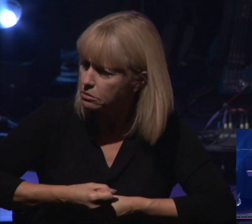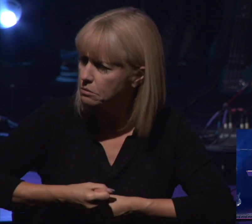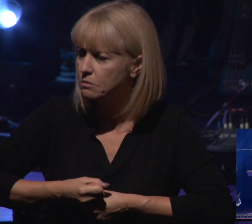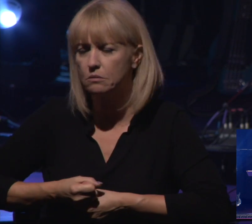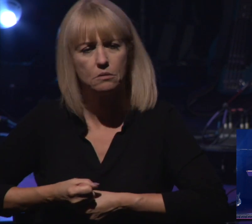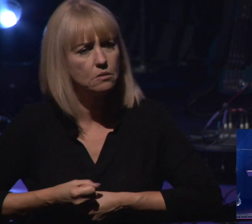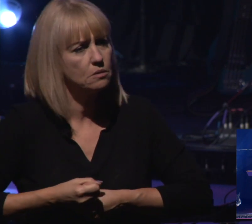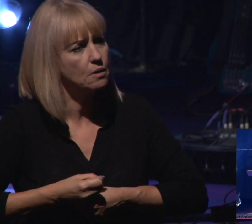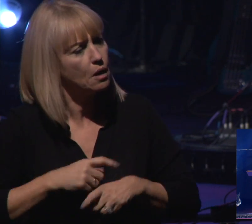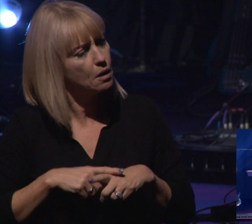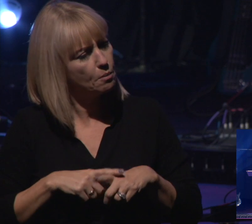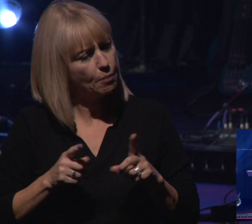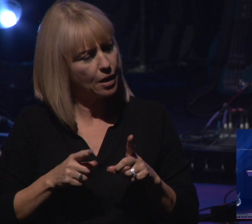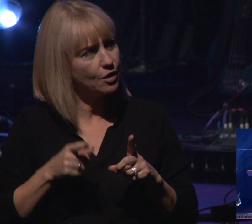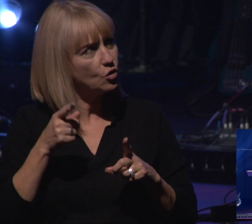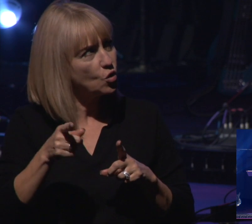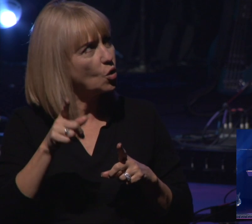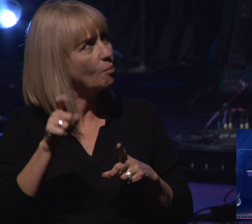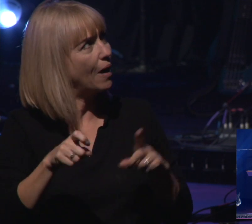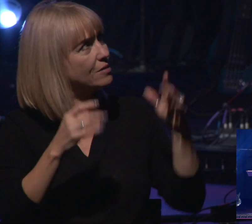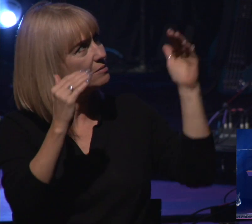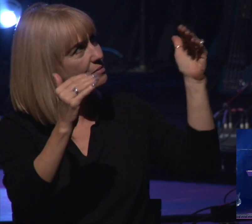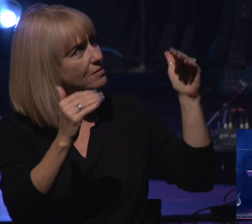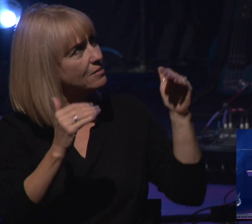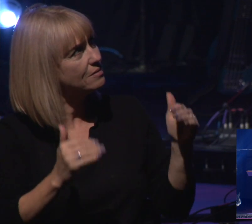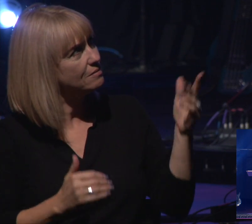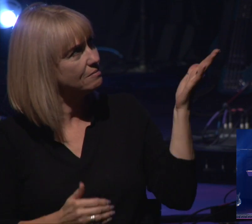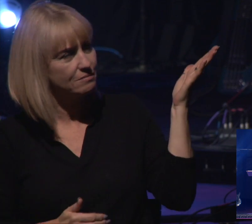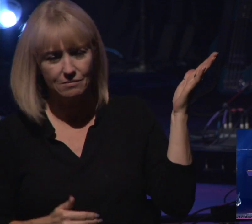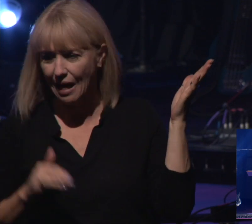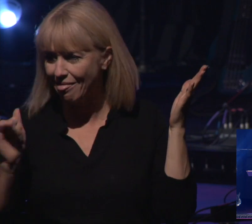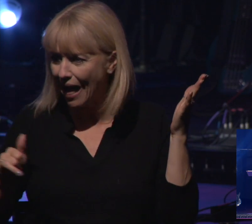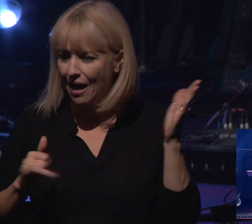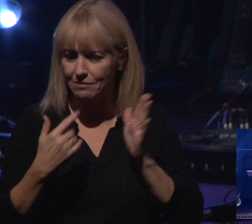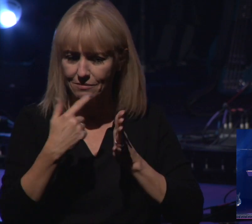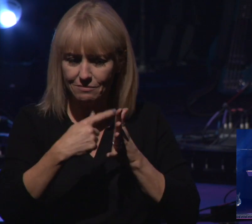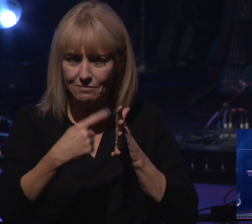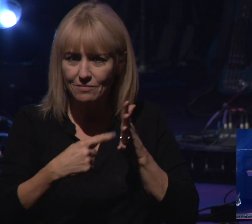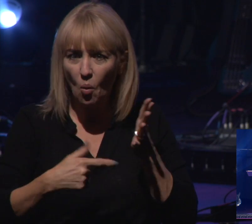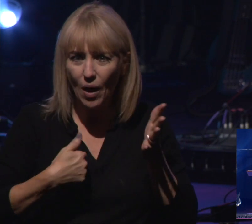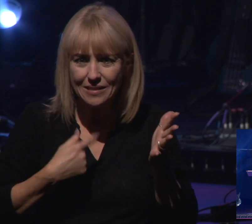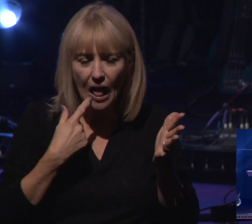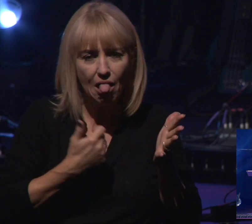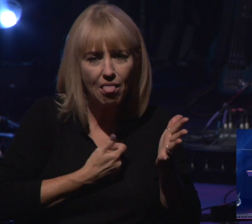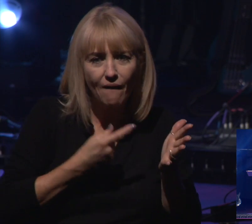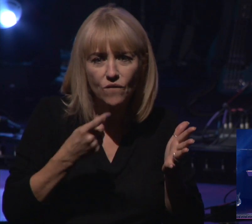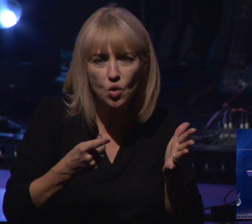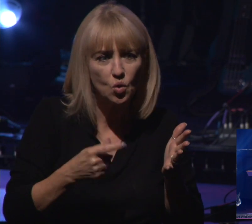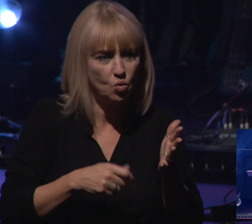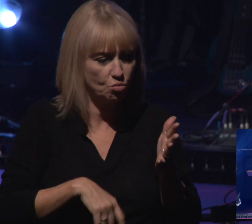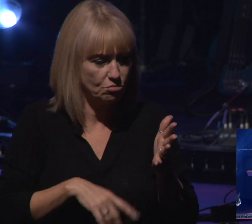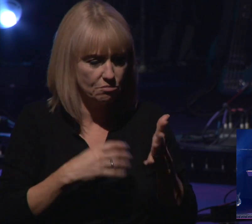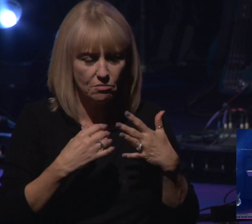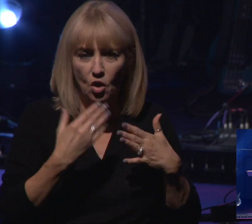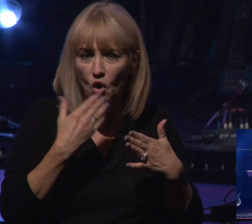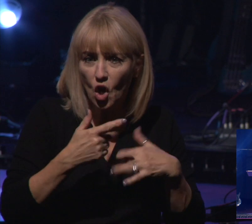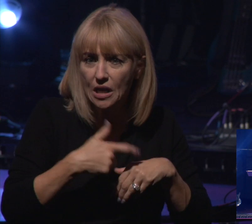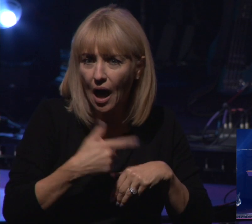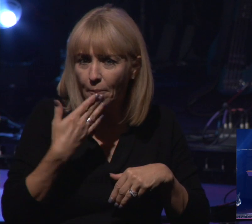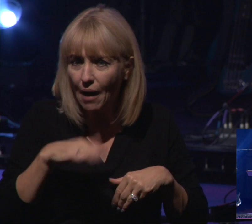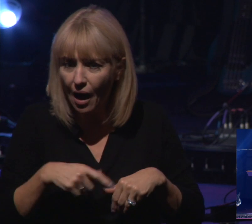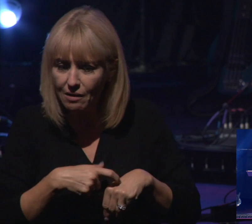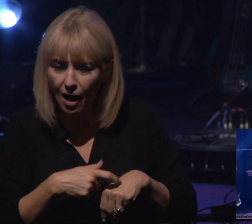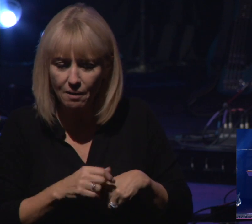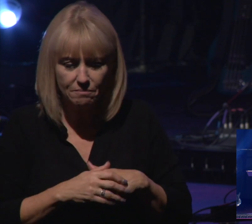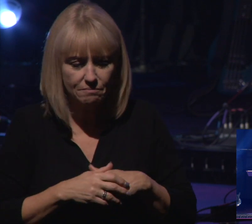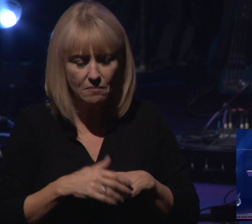out, grin and bear it. But can you work through these? Learn how to adjust through the phases of life. and learn how to say, I'm going to love